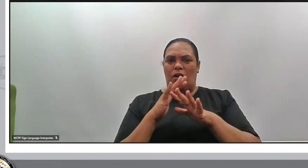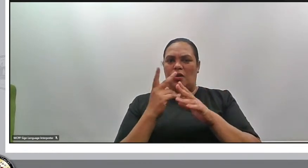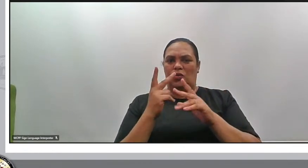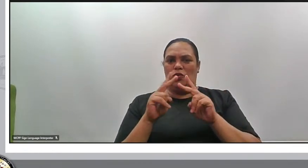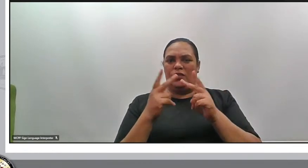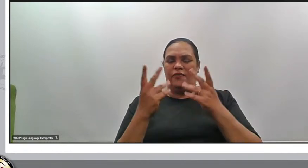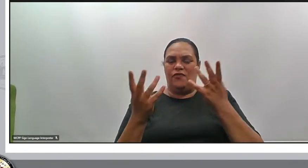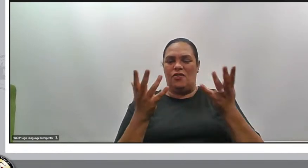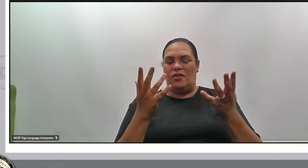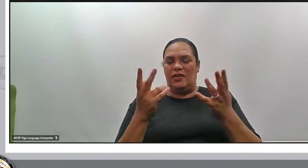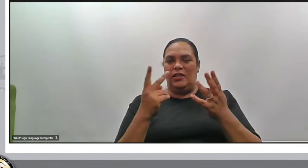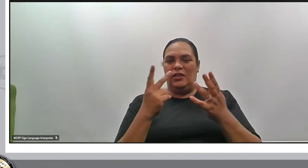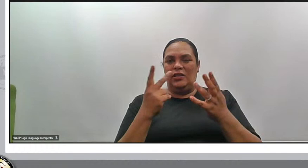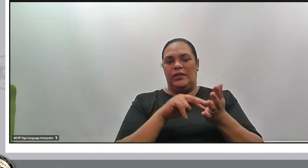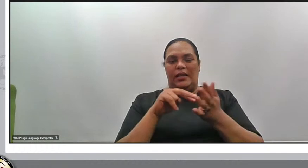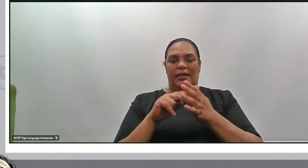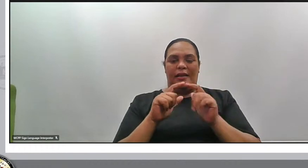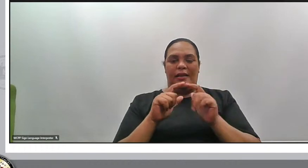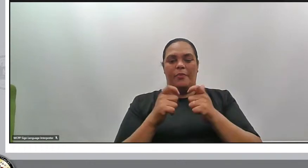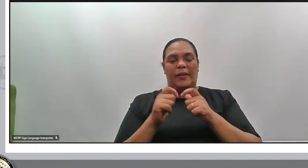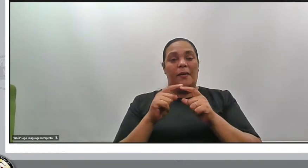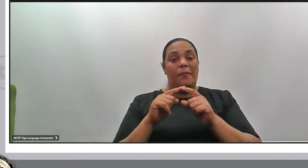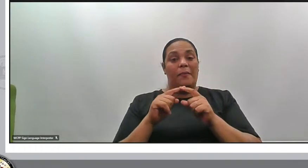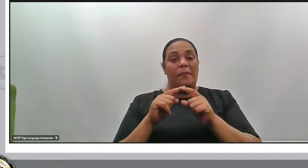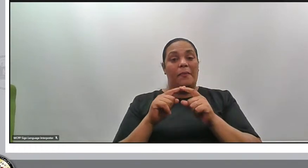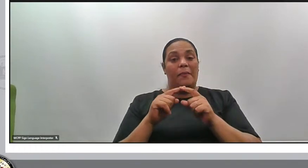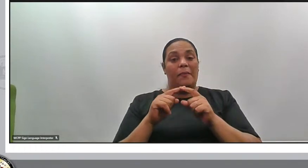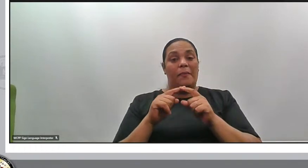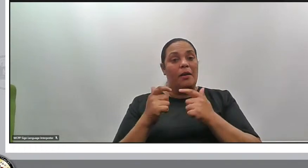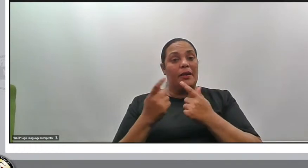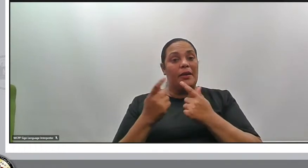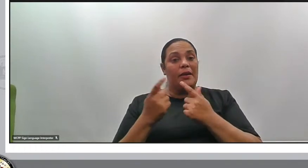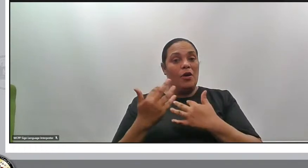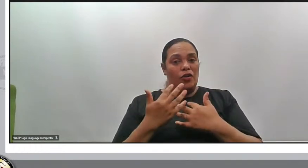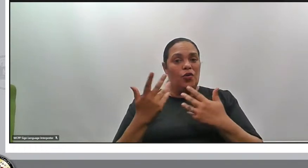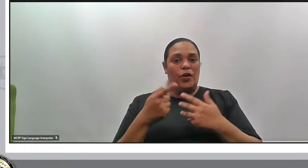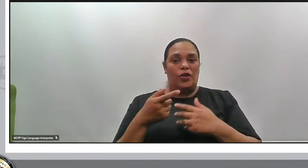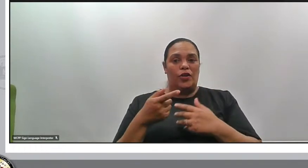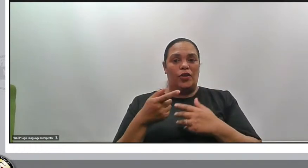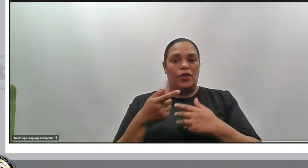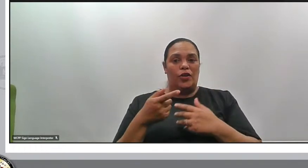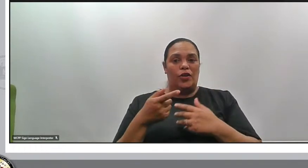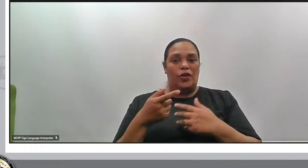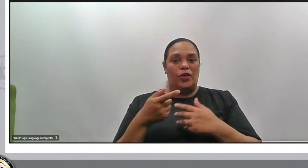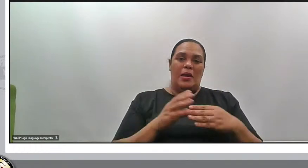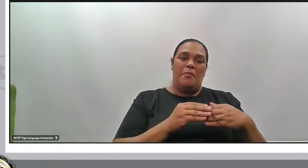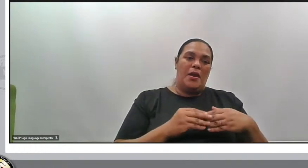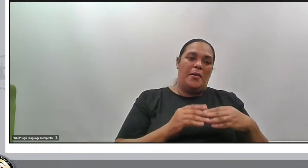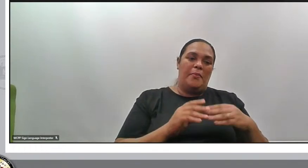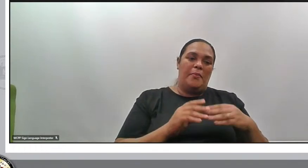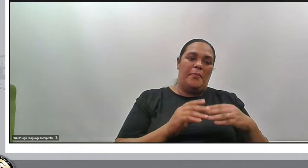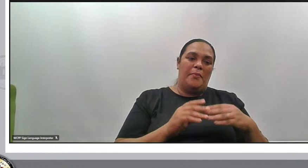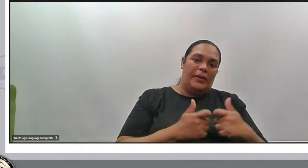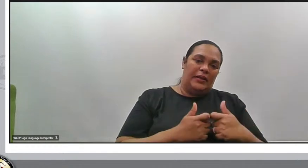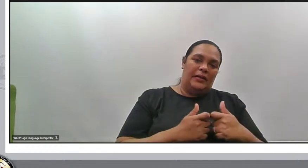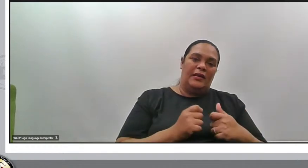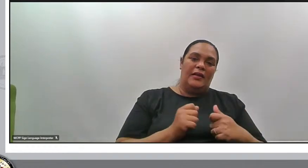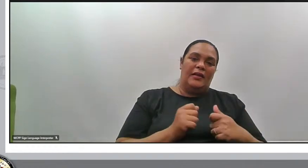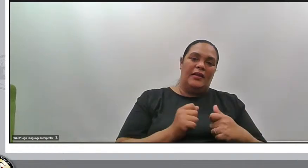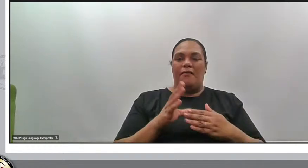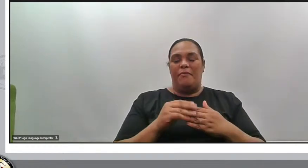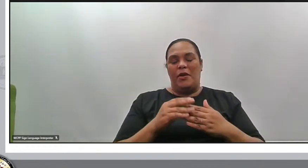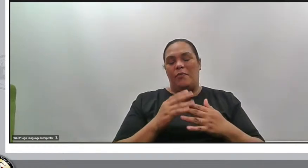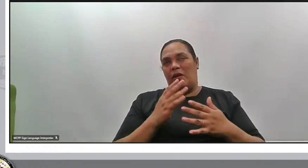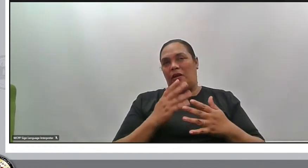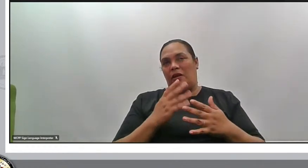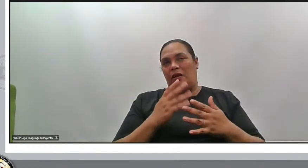to standing committees, but the actual standing committee budget where, you know, your chair and your members on committee, the five members or so